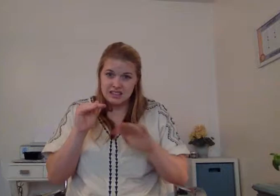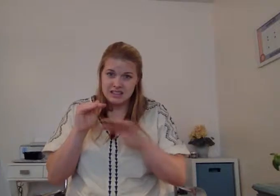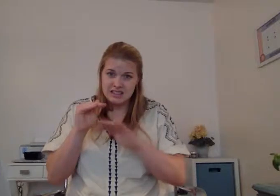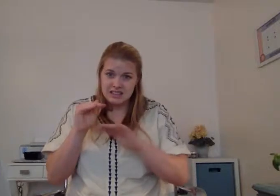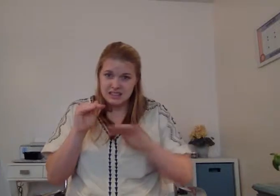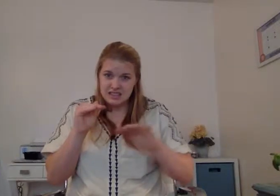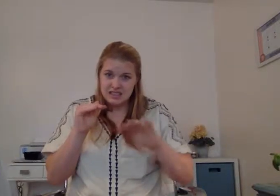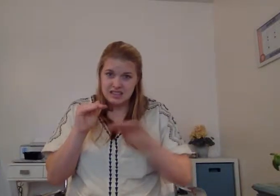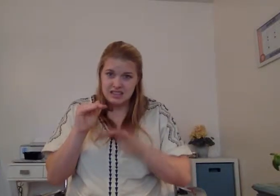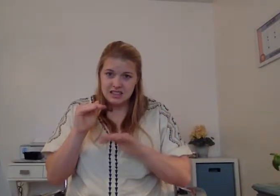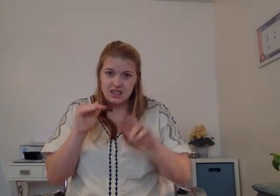male.